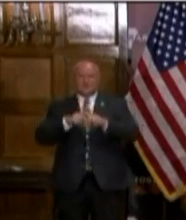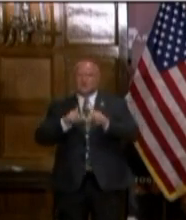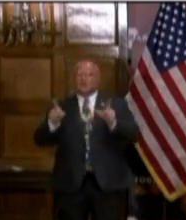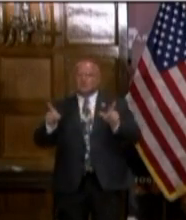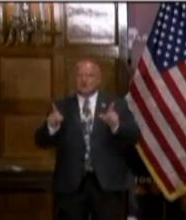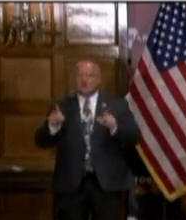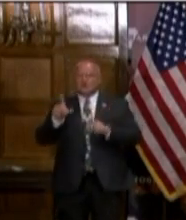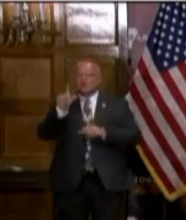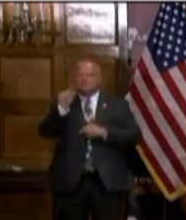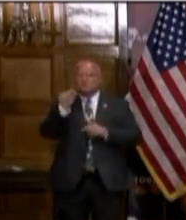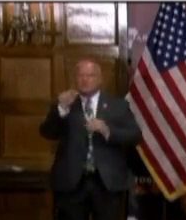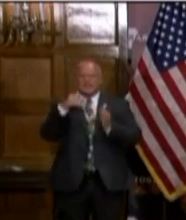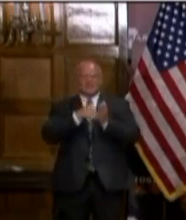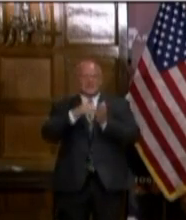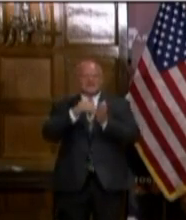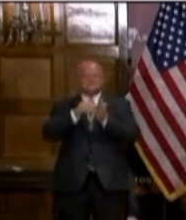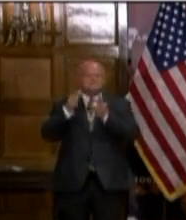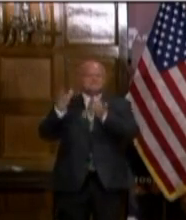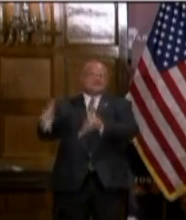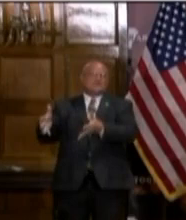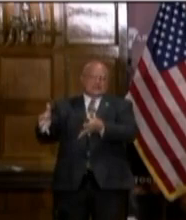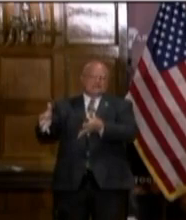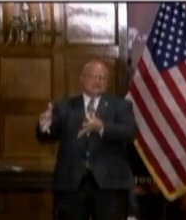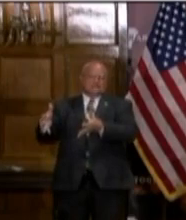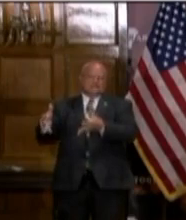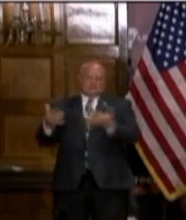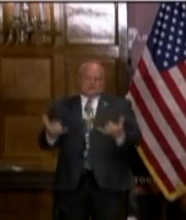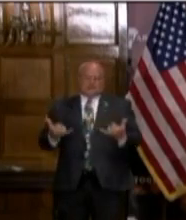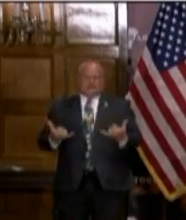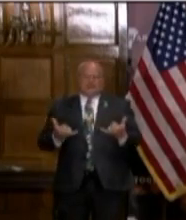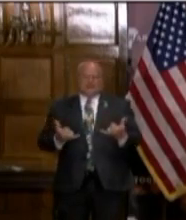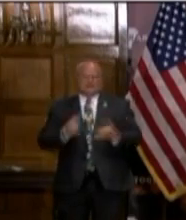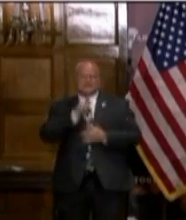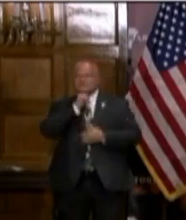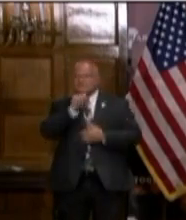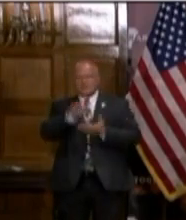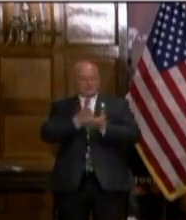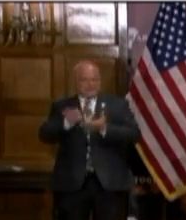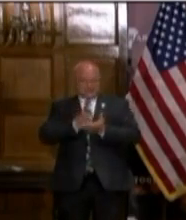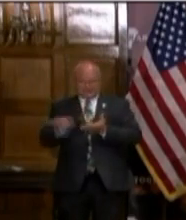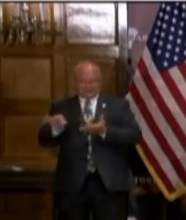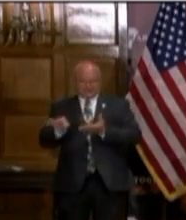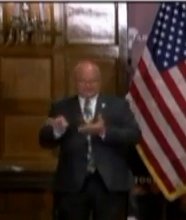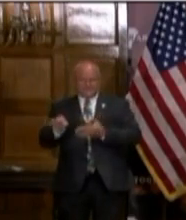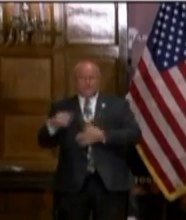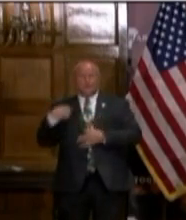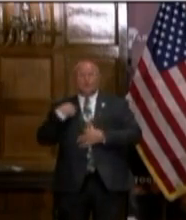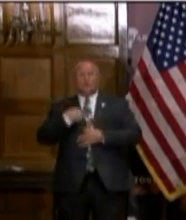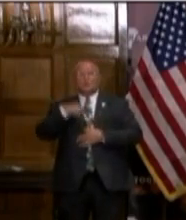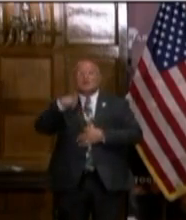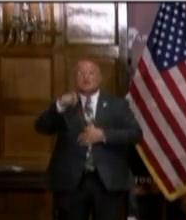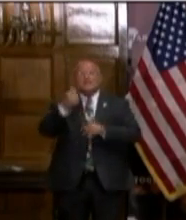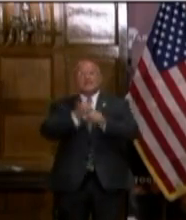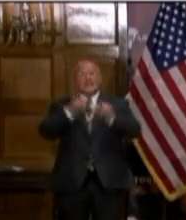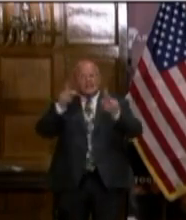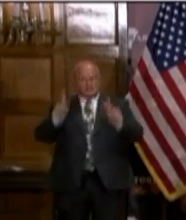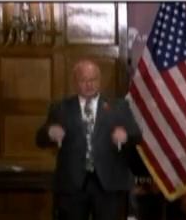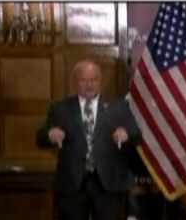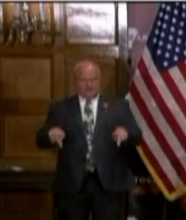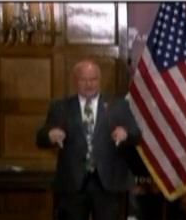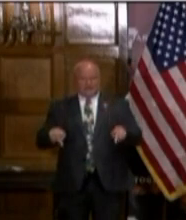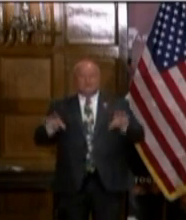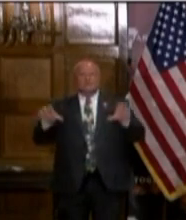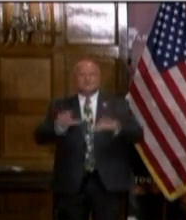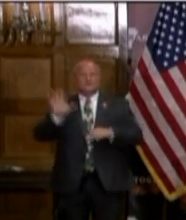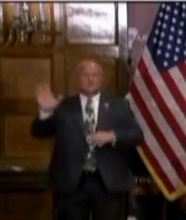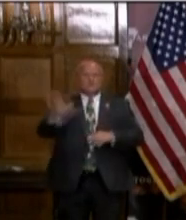there's 20,000 that have been left out at the present time, have not been accounted for. We need everybody to